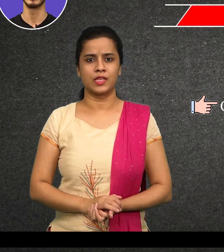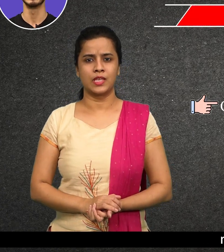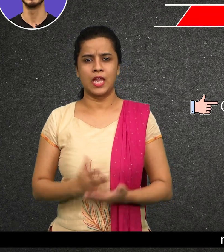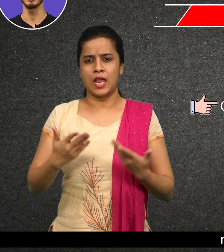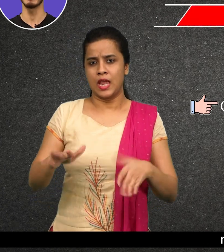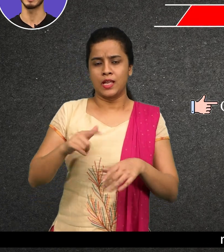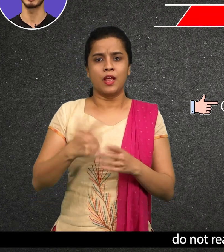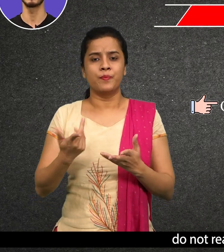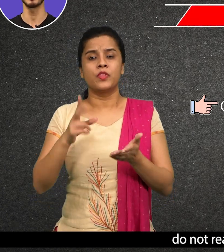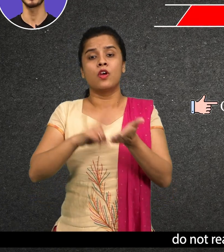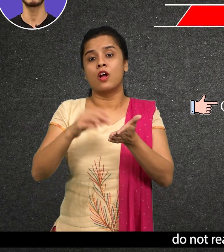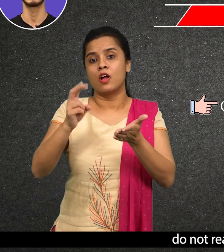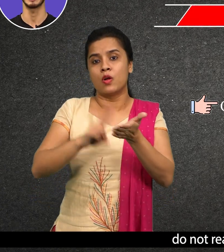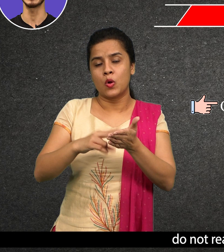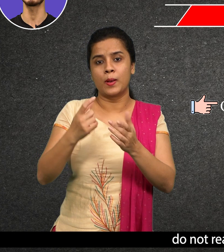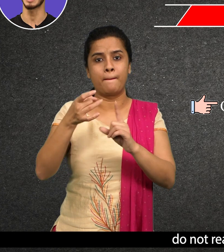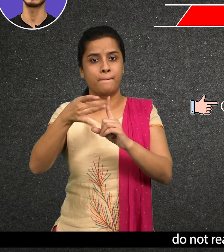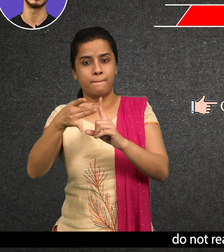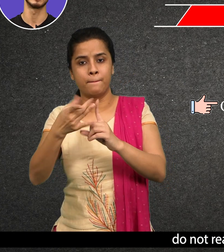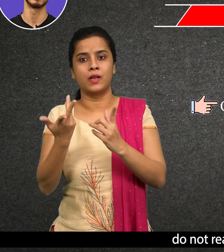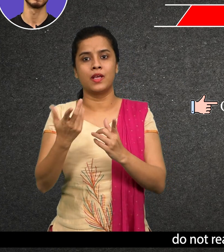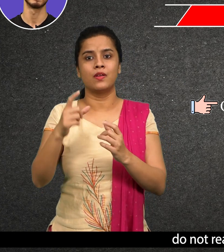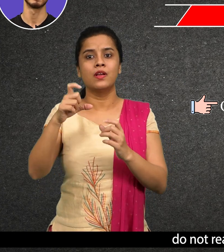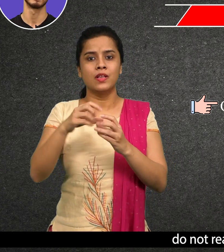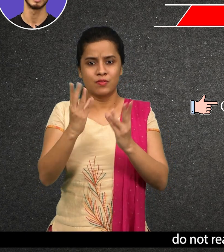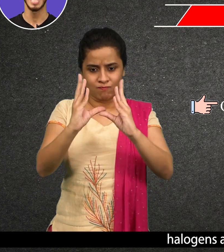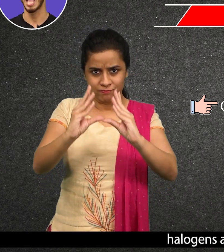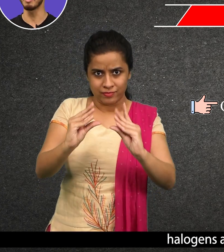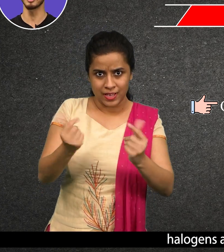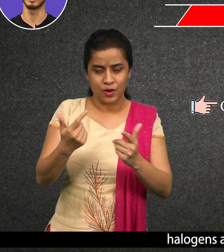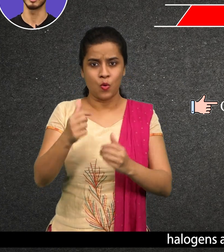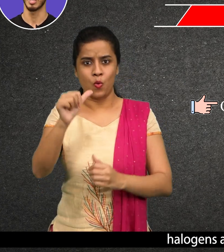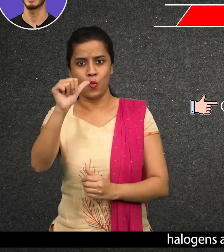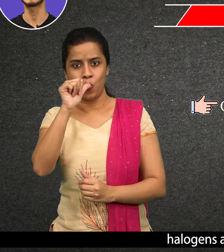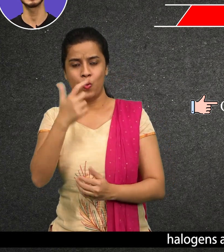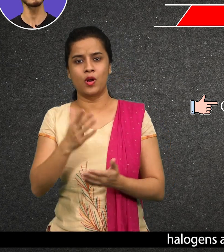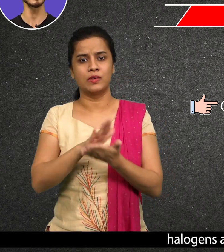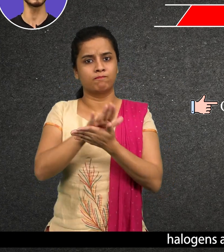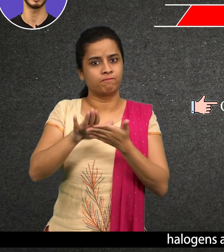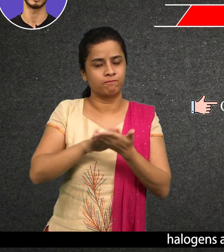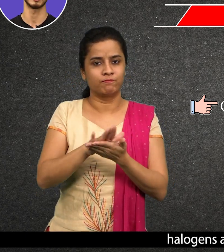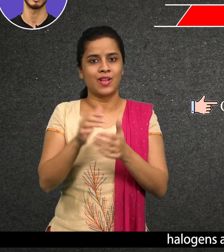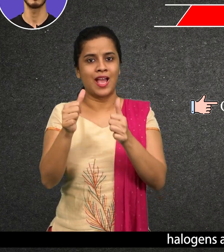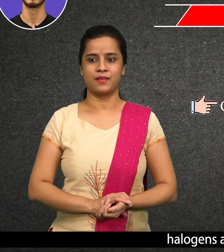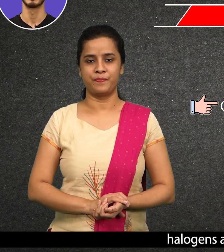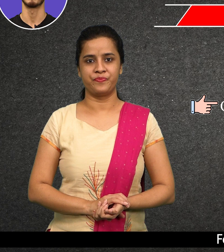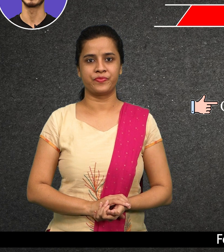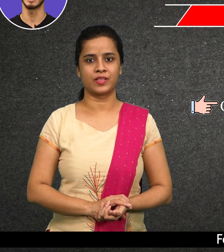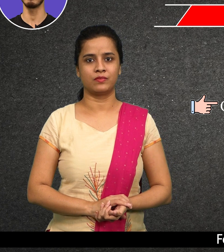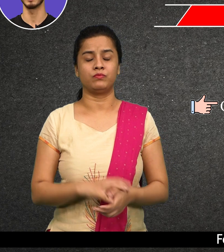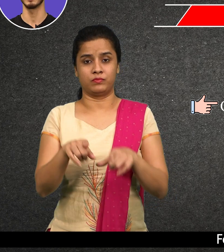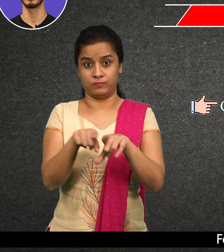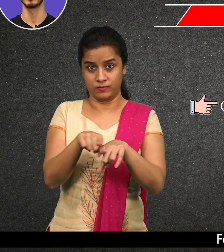Generally, non-metals do not react with dilute acids. Halogens are exception to this.